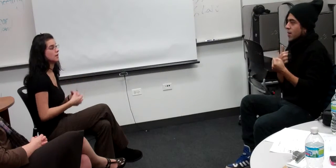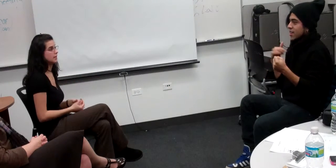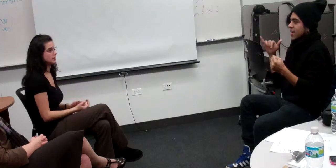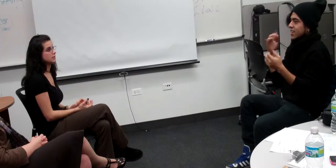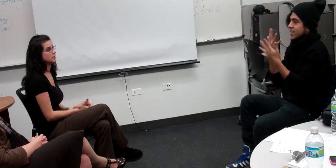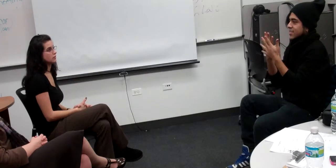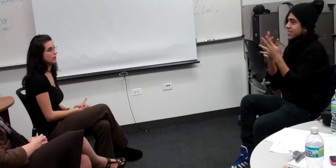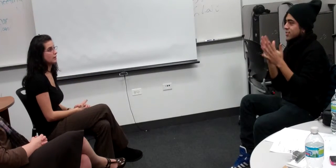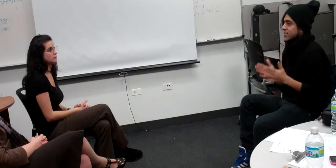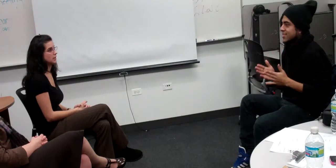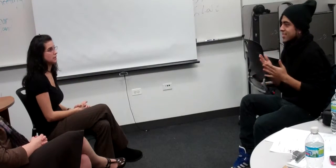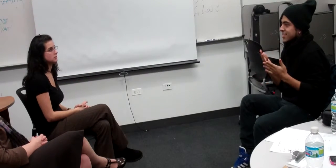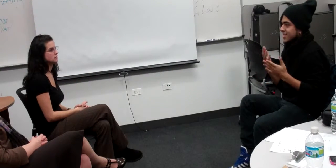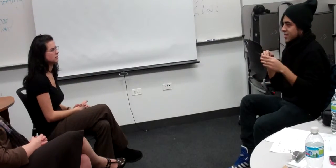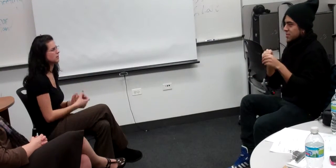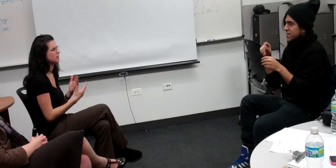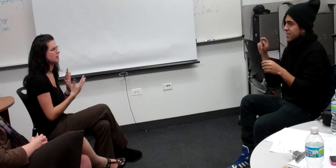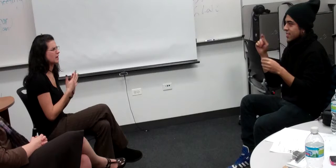And he grabbed me.